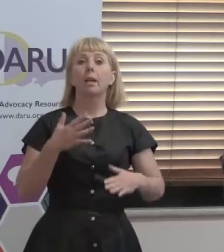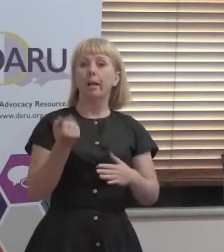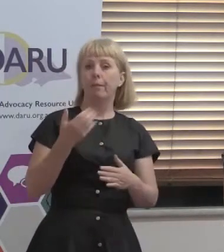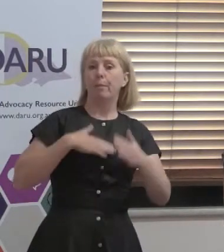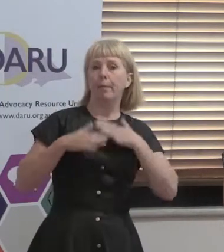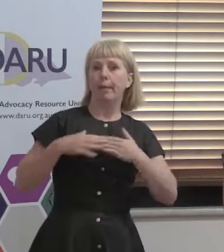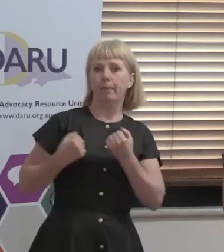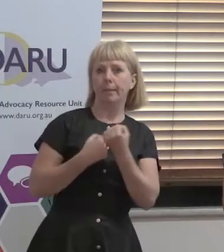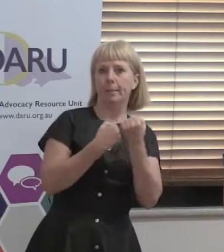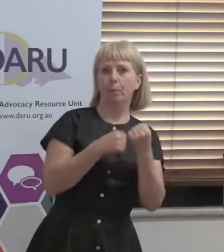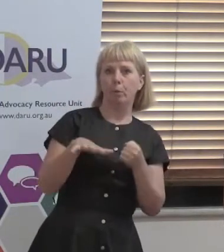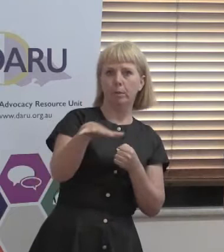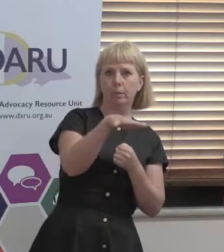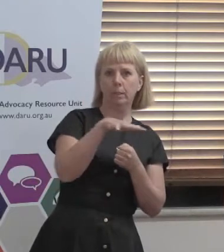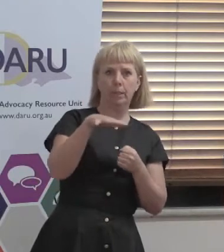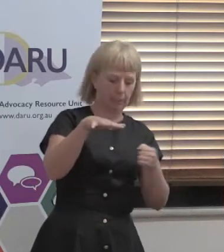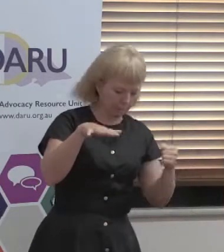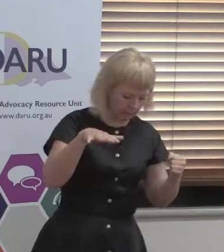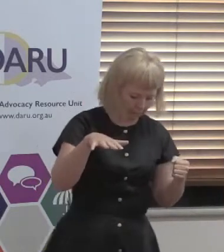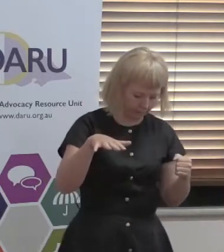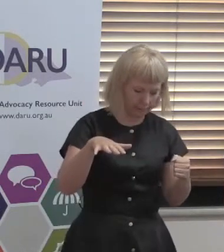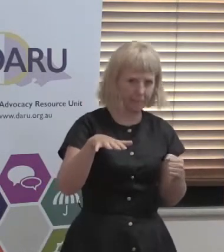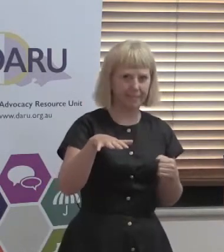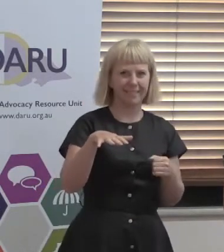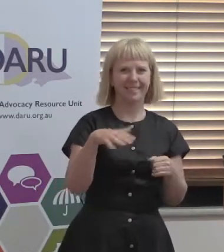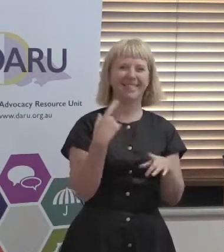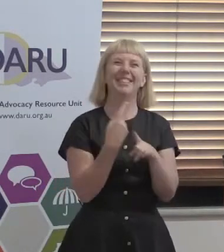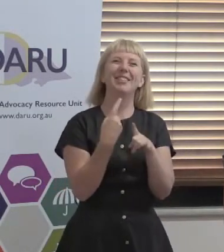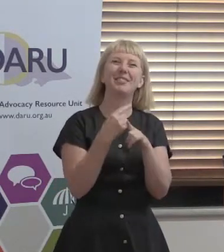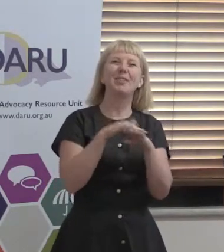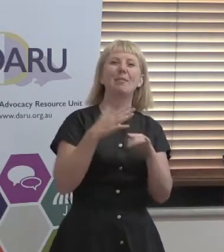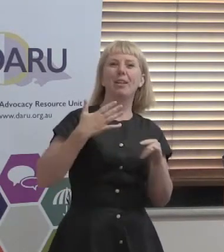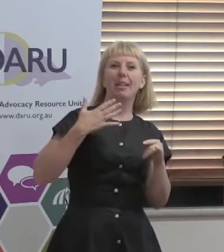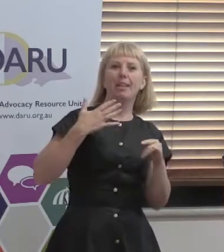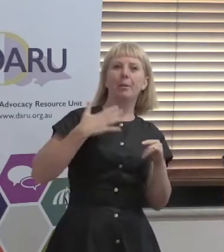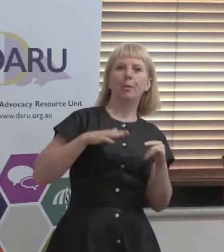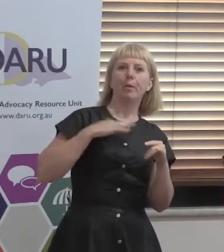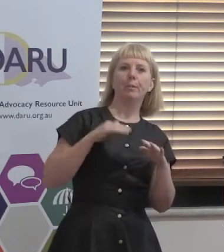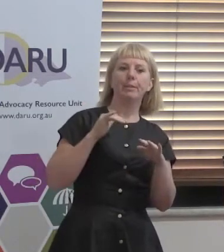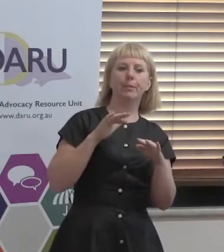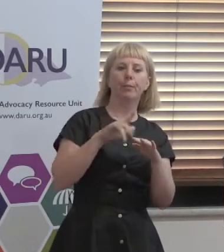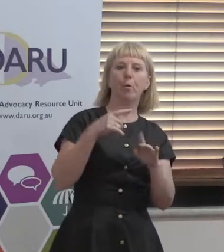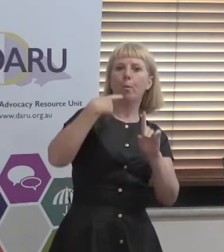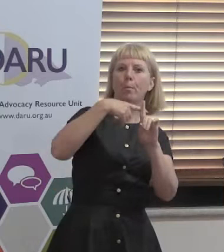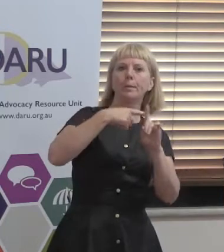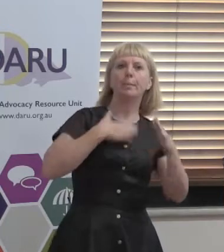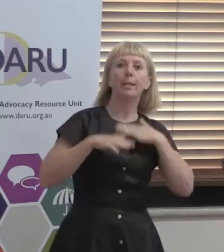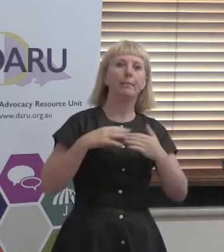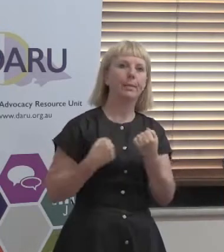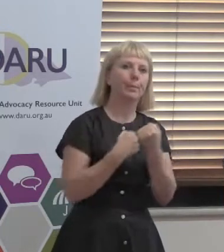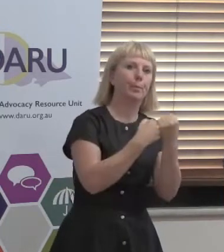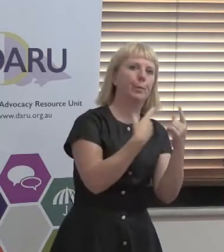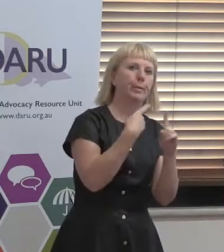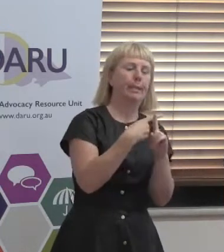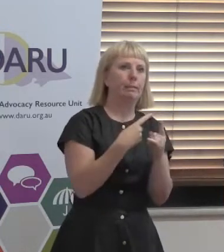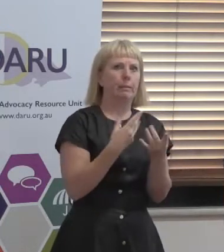section, which is talking about the requirements around positive behaviour supports and really